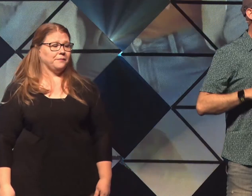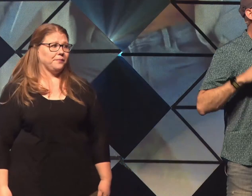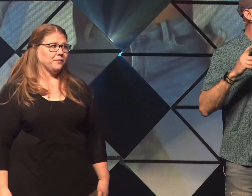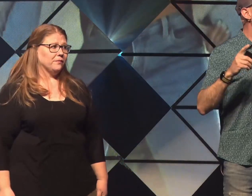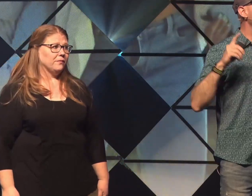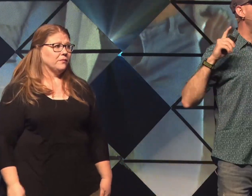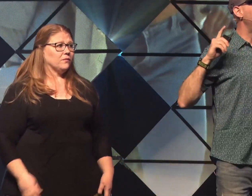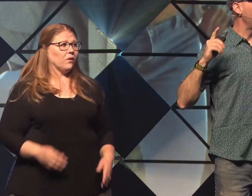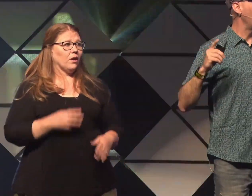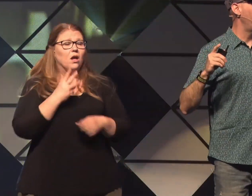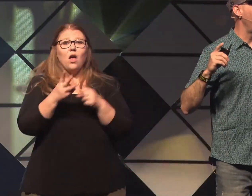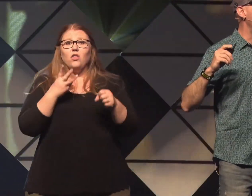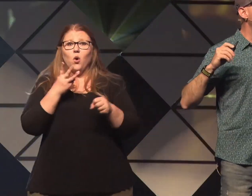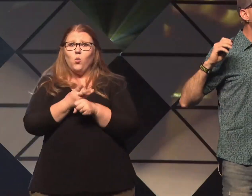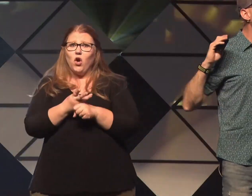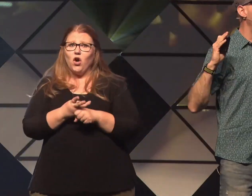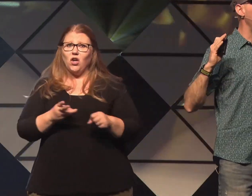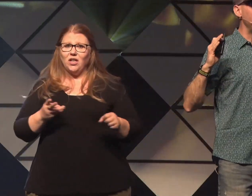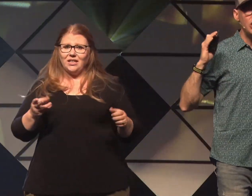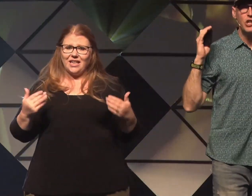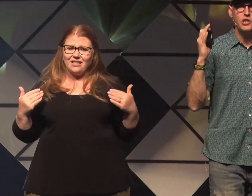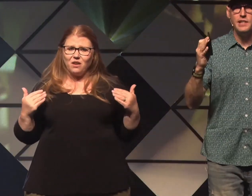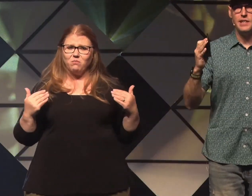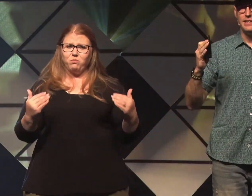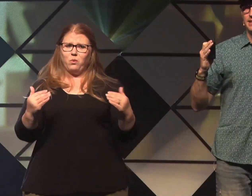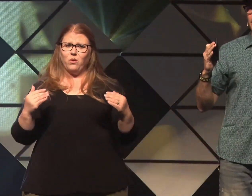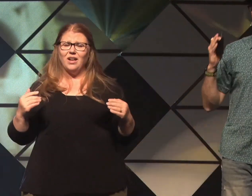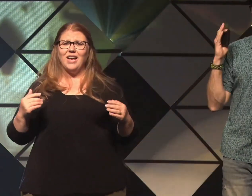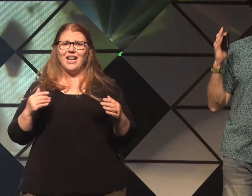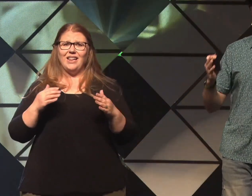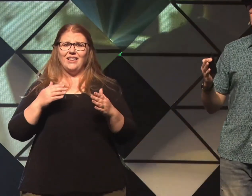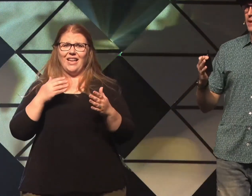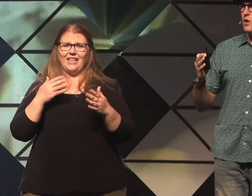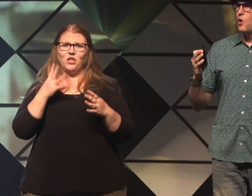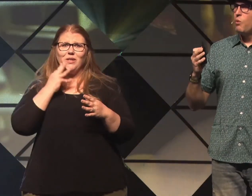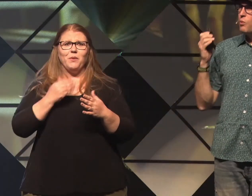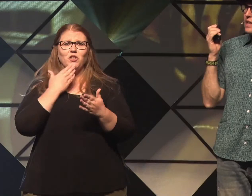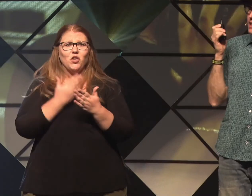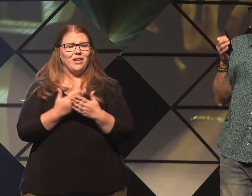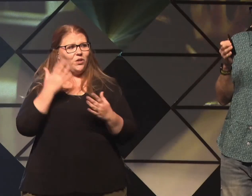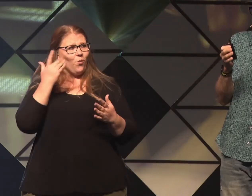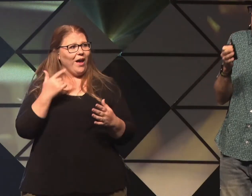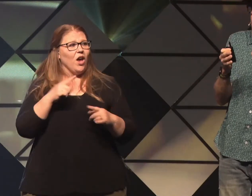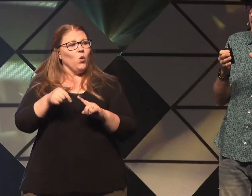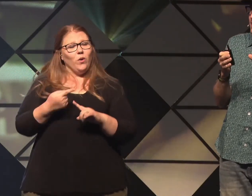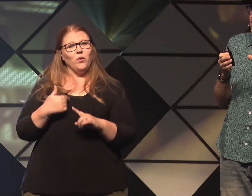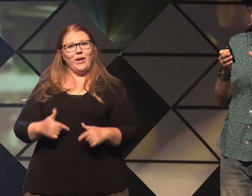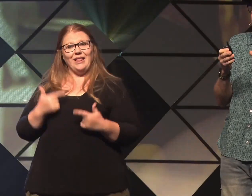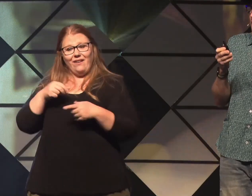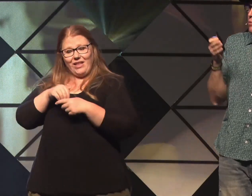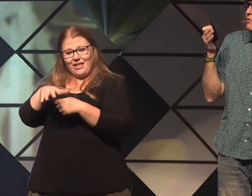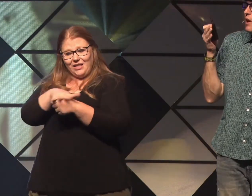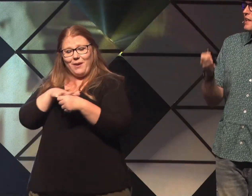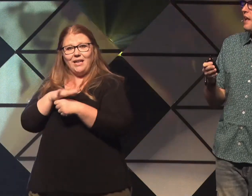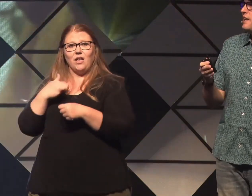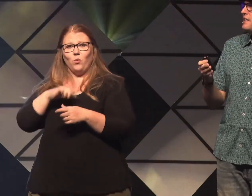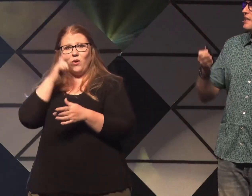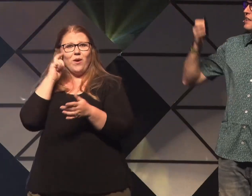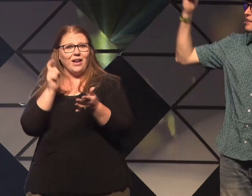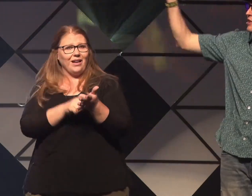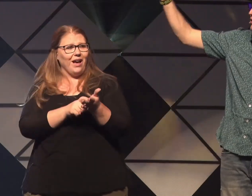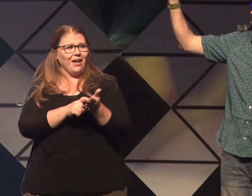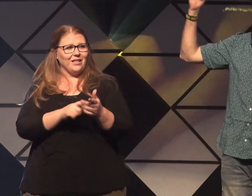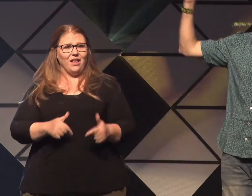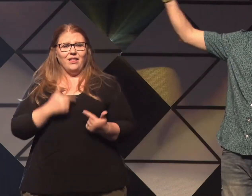And see, the world is accelerated forward into goodness. Why? When we live in this space and we recognize